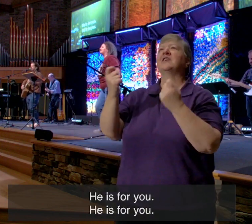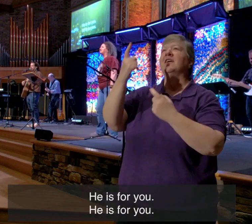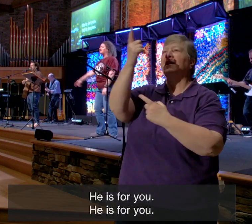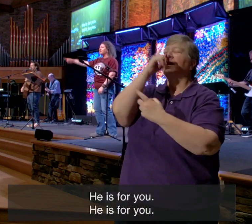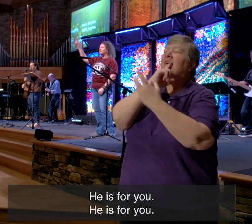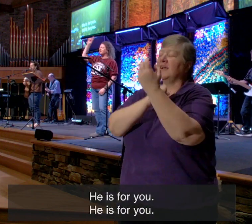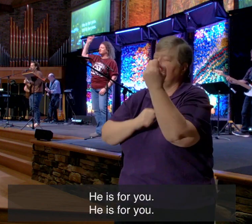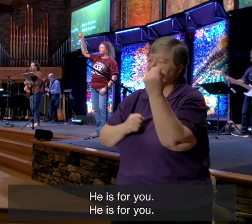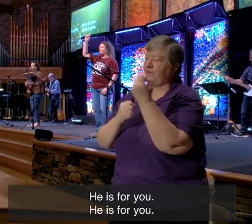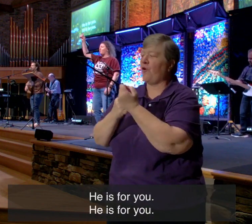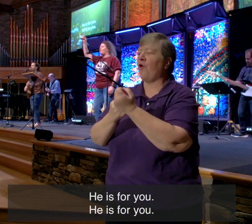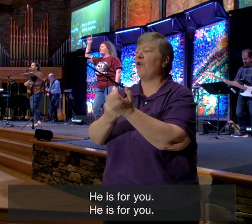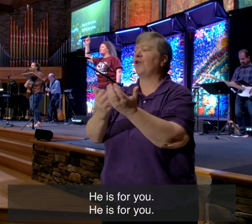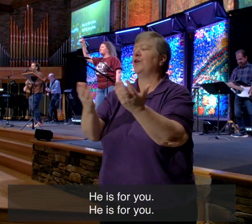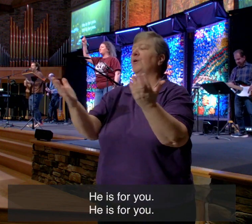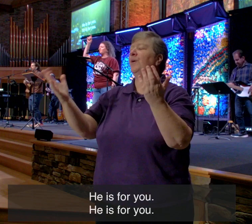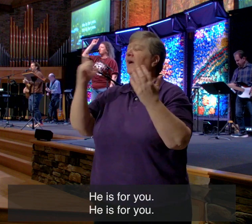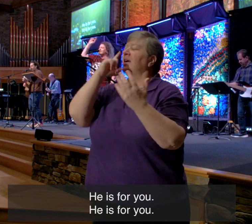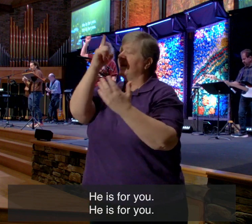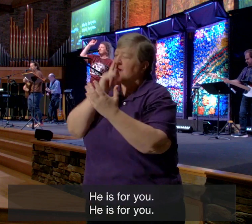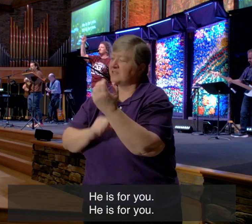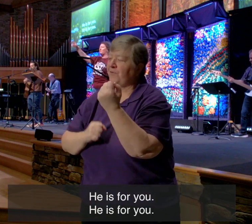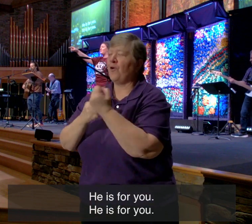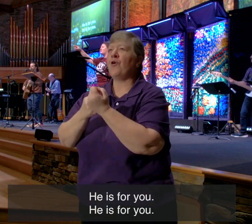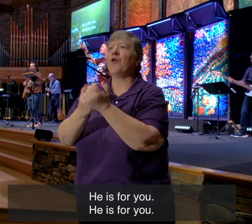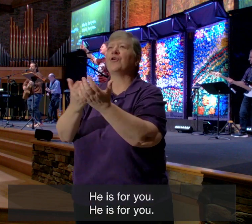and rejoicing. He is for you.